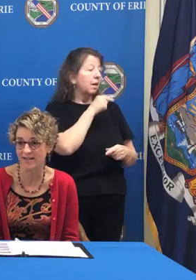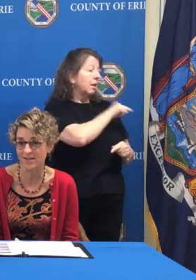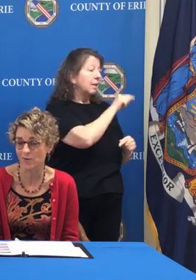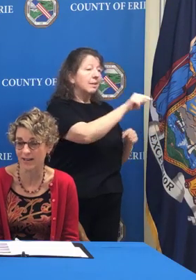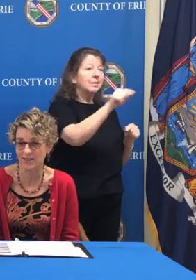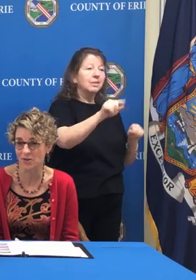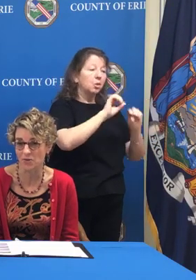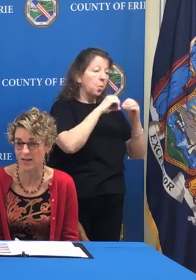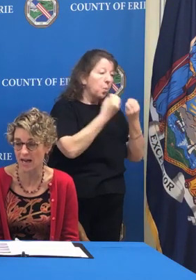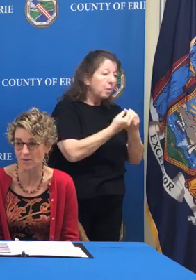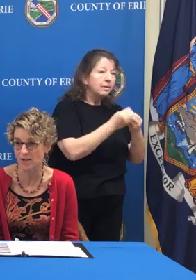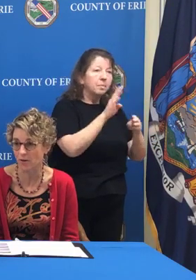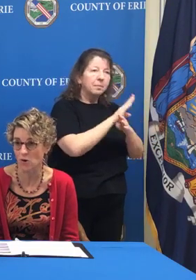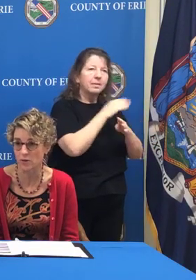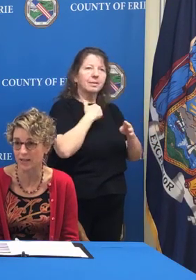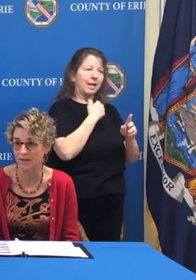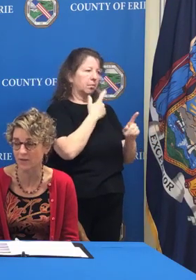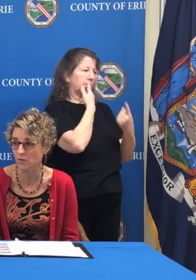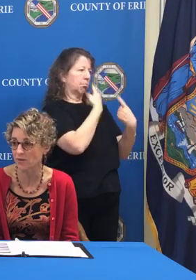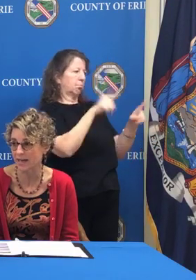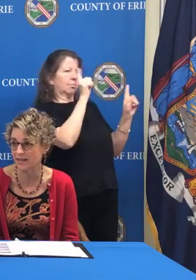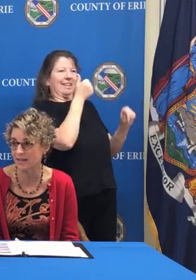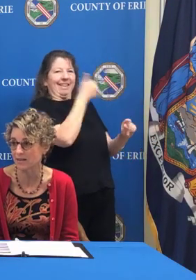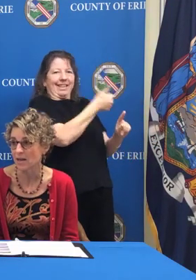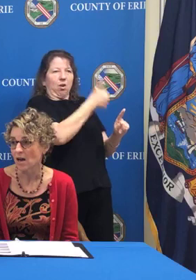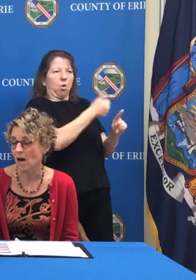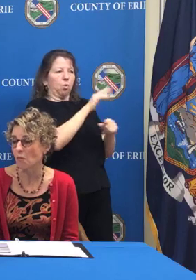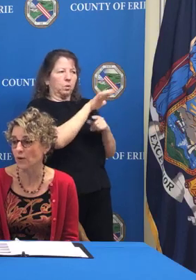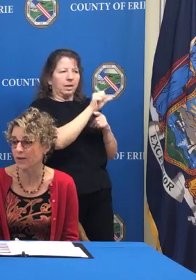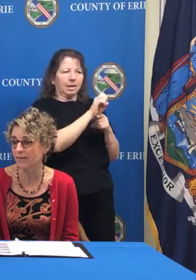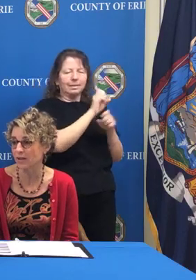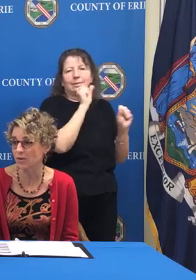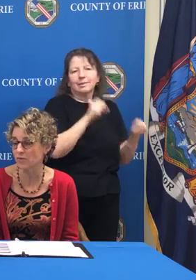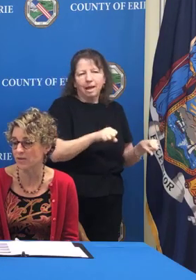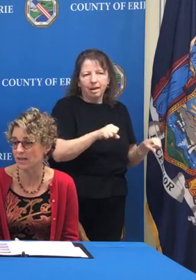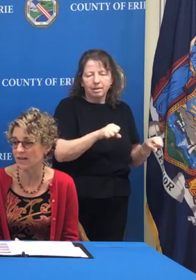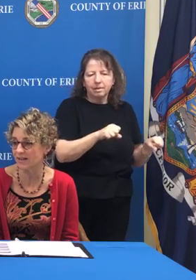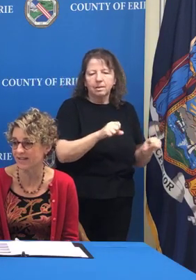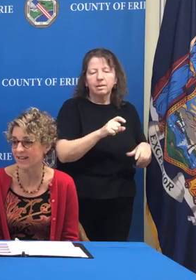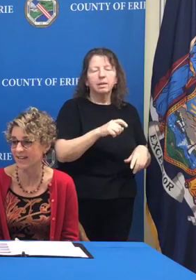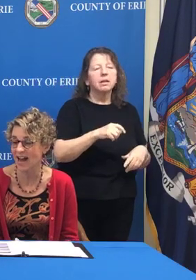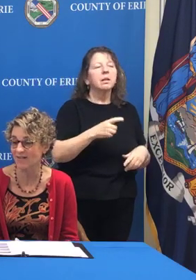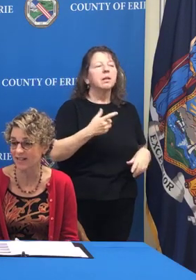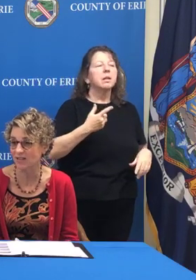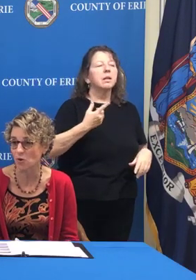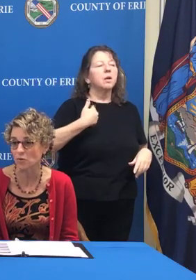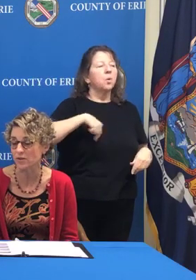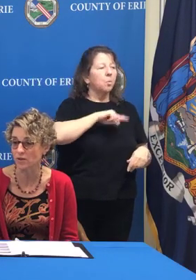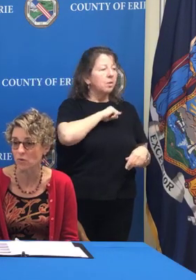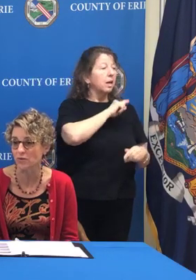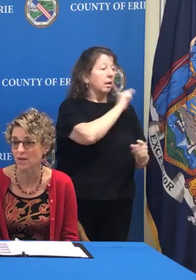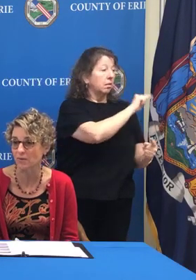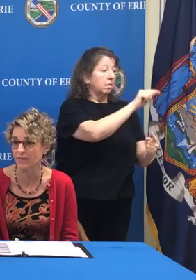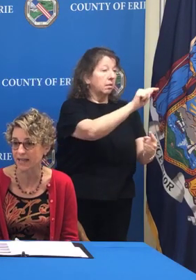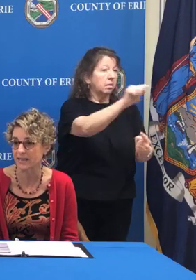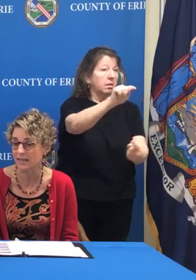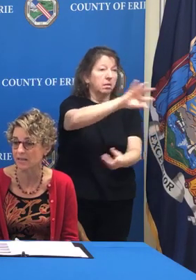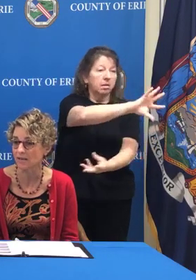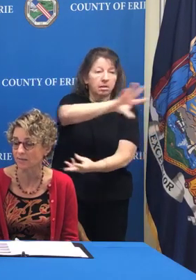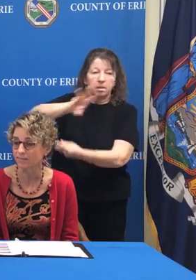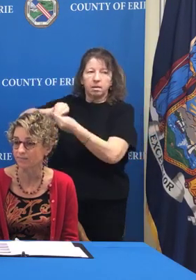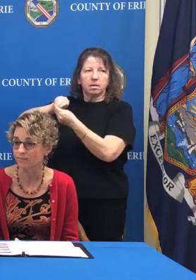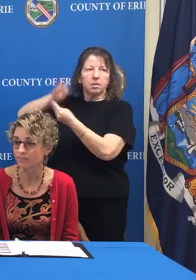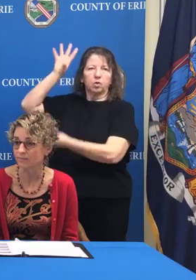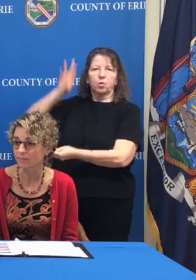organization has the right to announce their own individual cases. We're giving you the aggregate total, the total number of